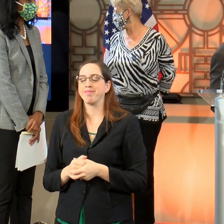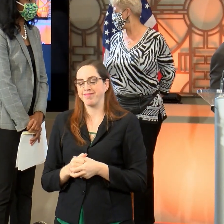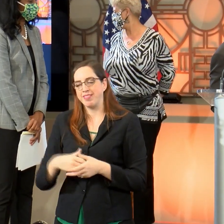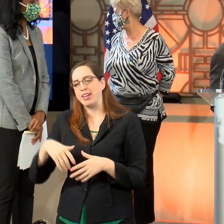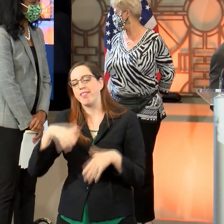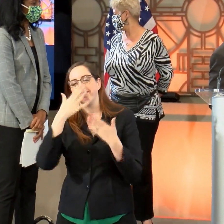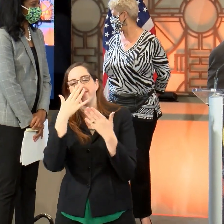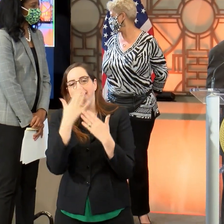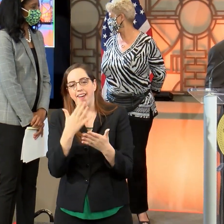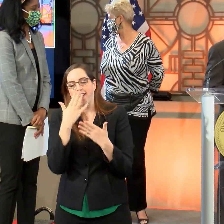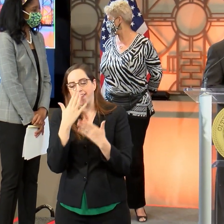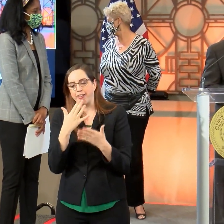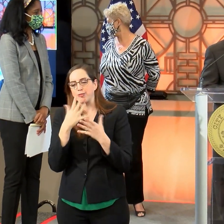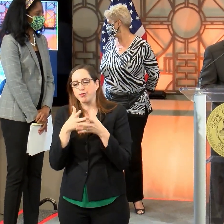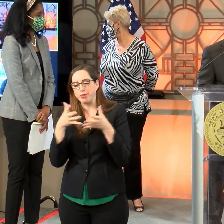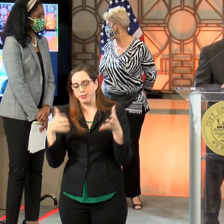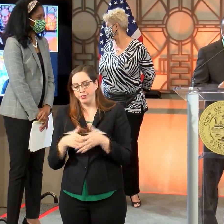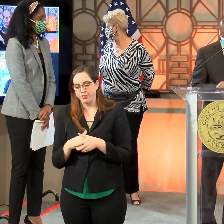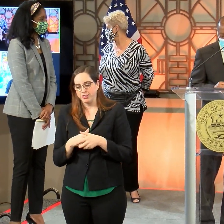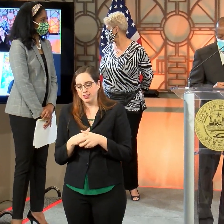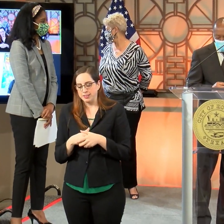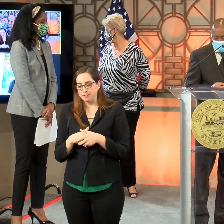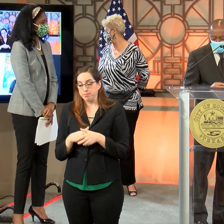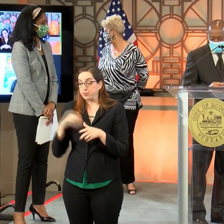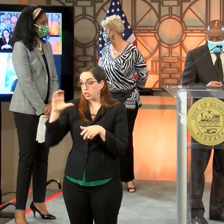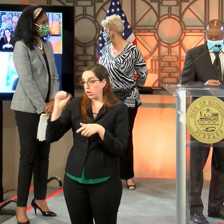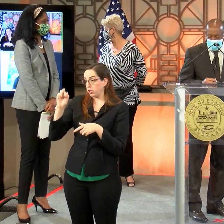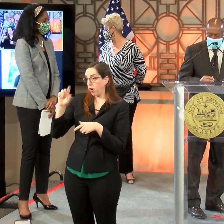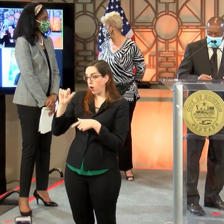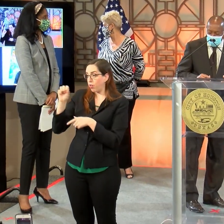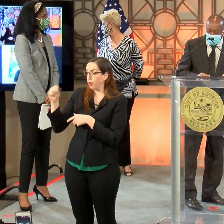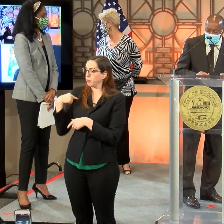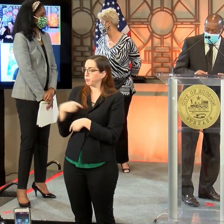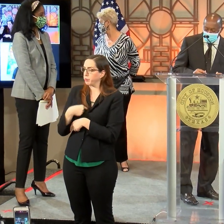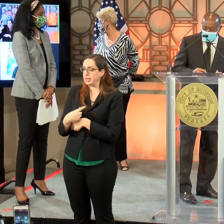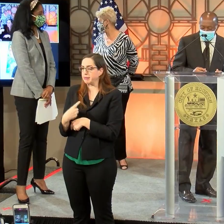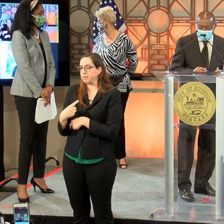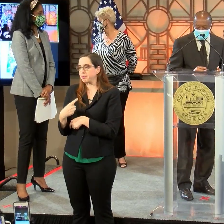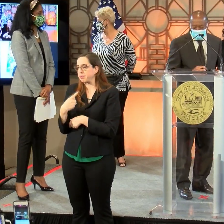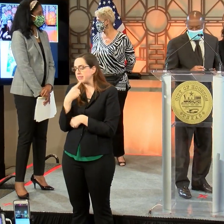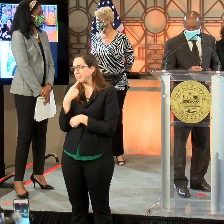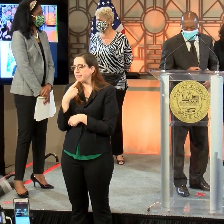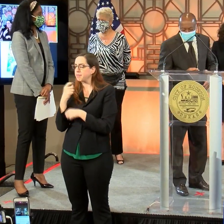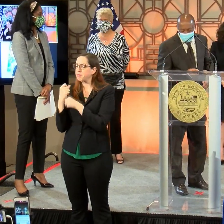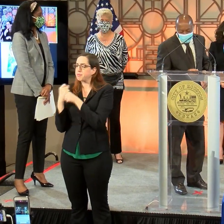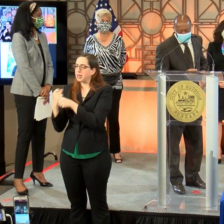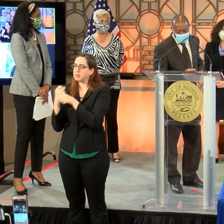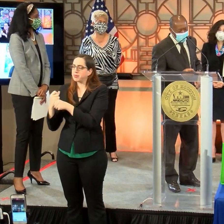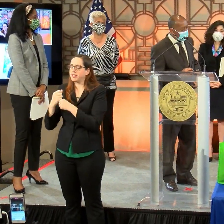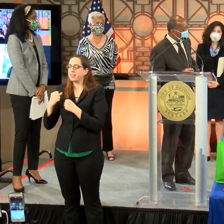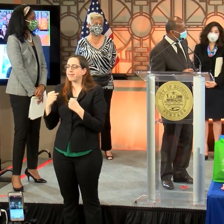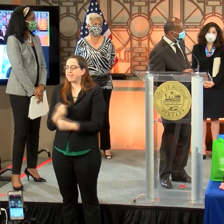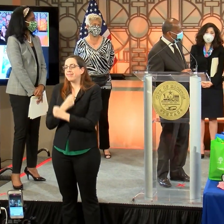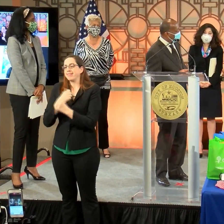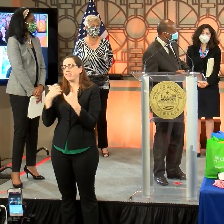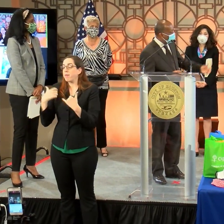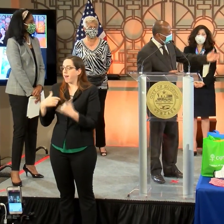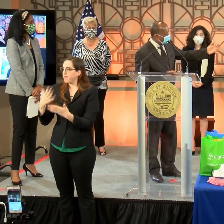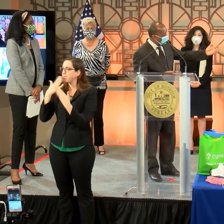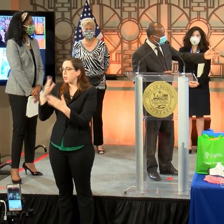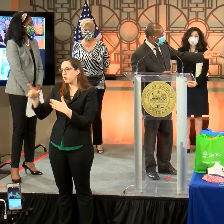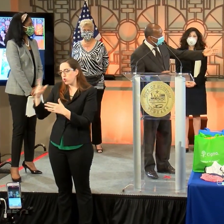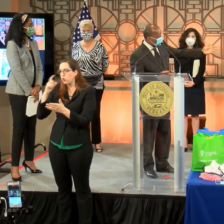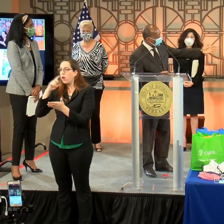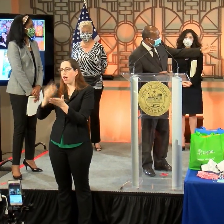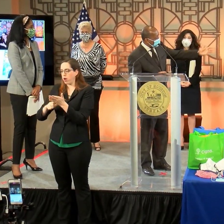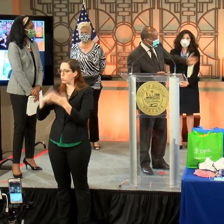Thank you, Simone. Thank you so very, very much. And Carlos, we are missing baseball right now, but I'm thankful that you recognize the importance of